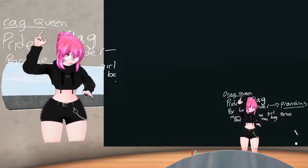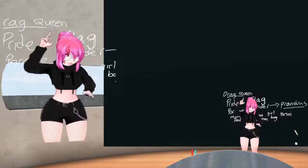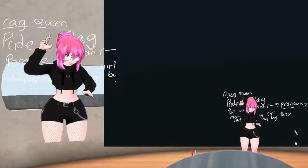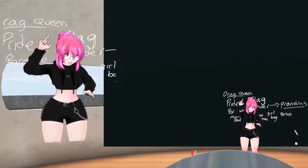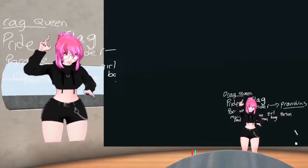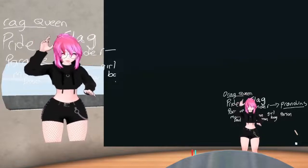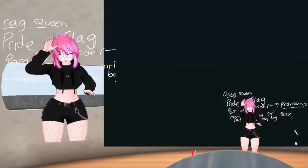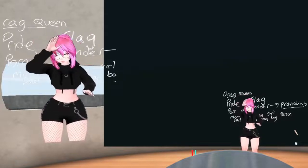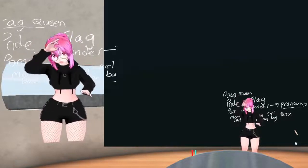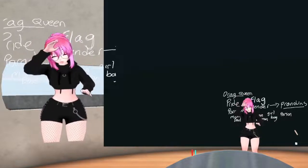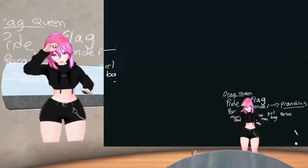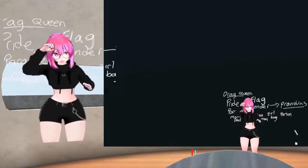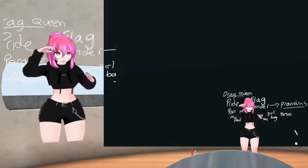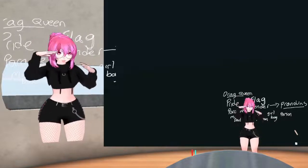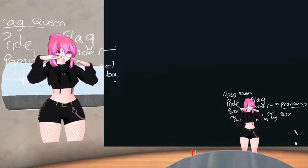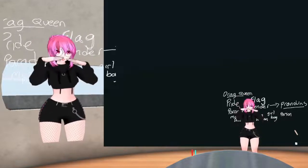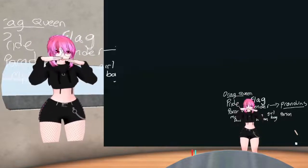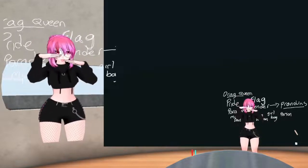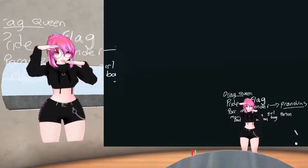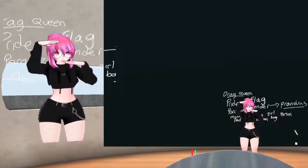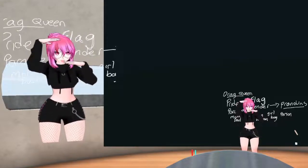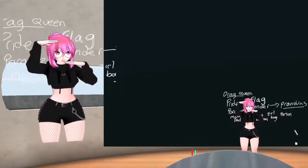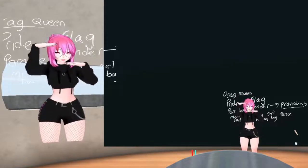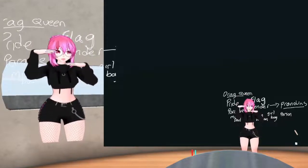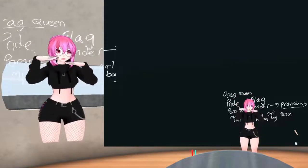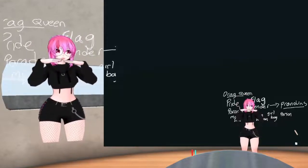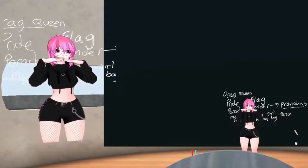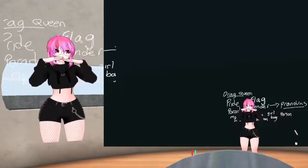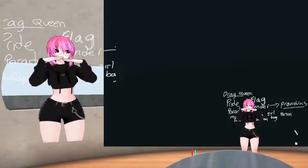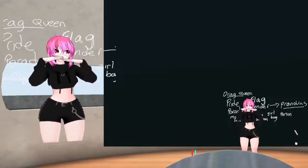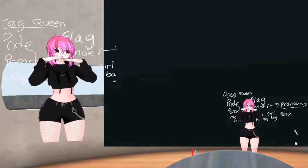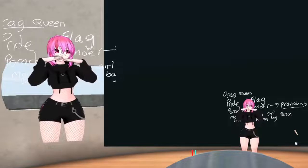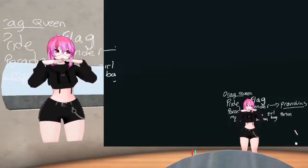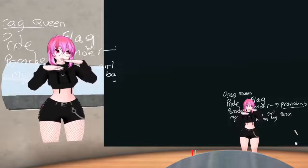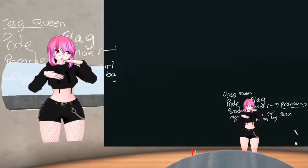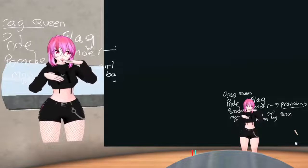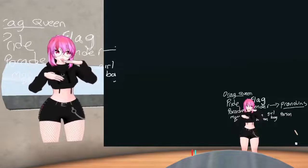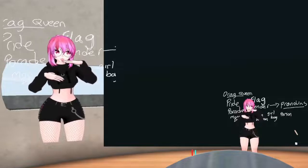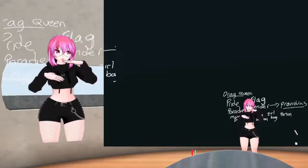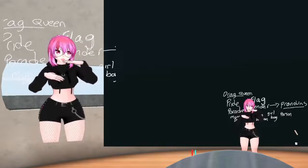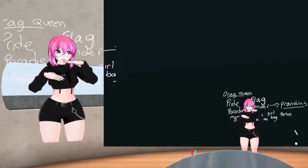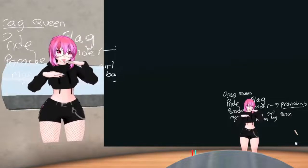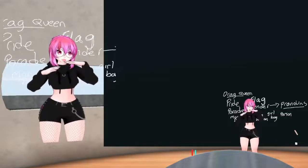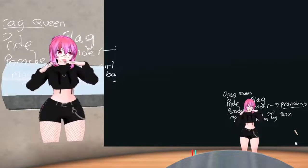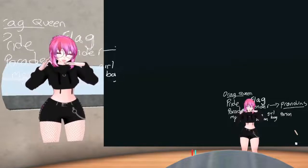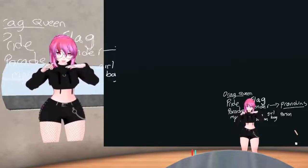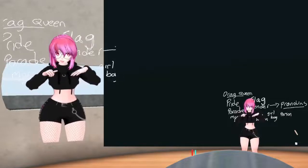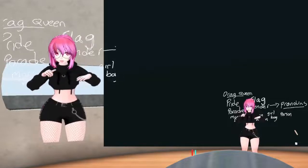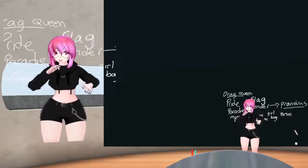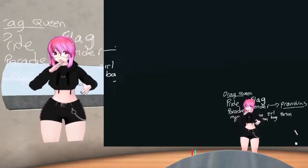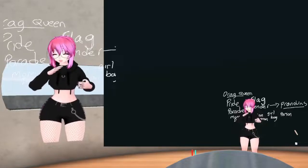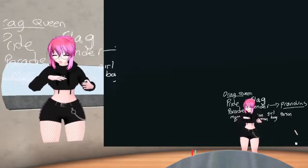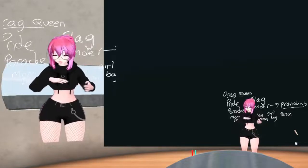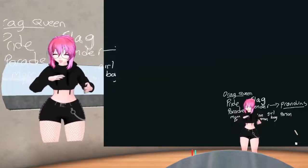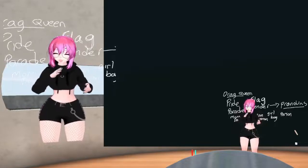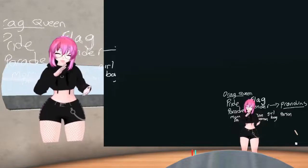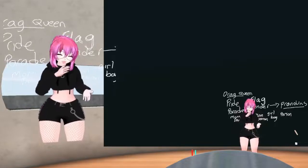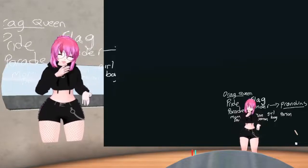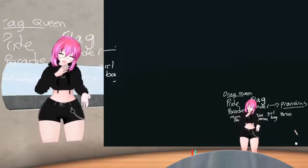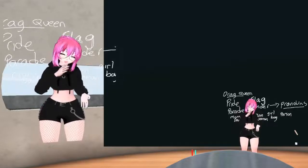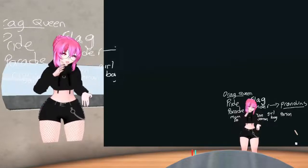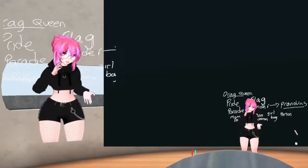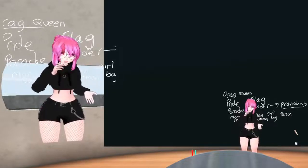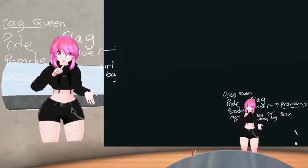father, uncle, boy, everything is above the nose. And then everything below the nose is going to be feminine. So